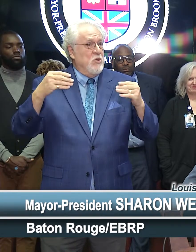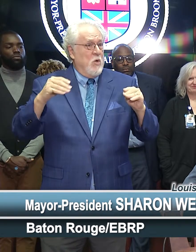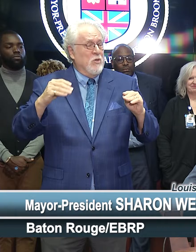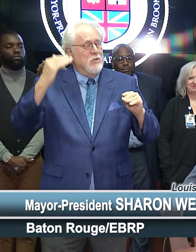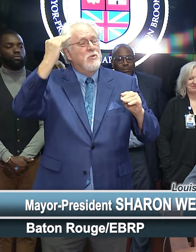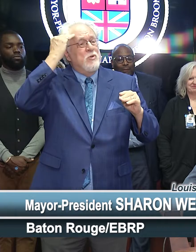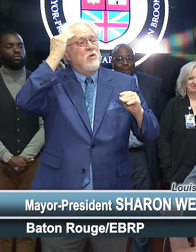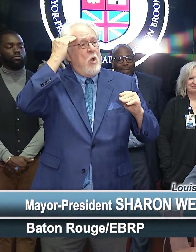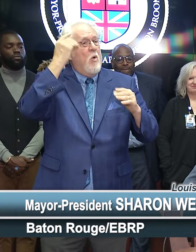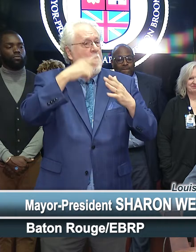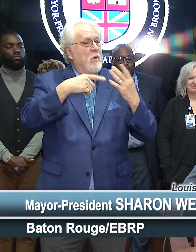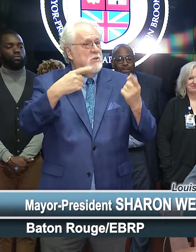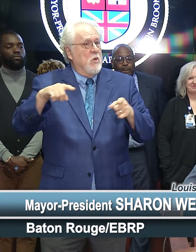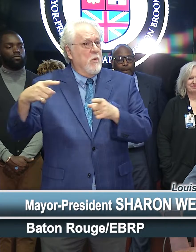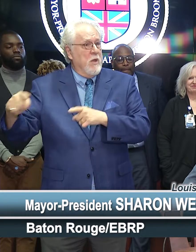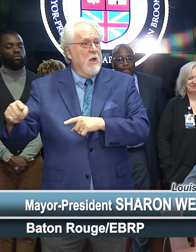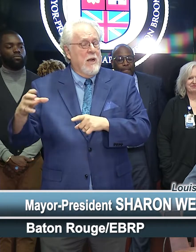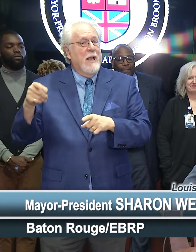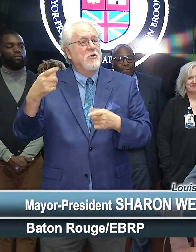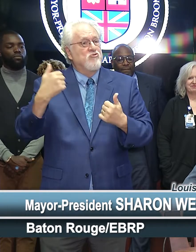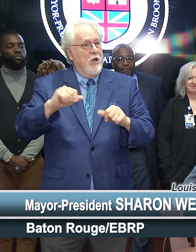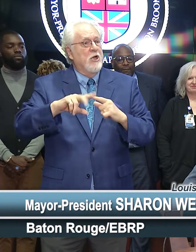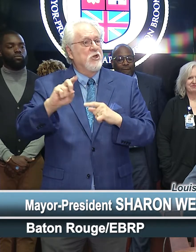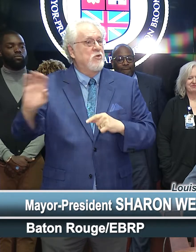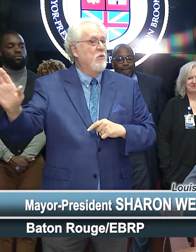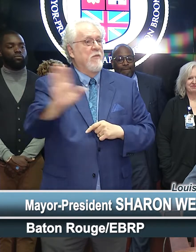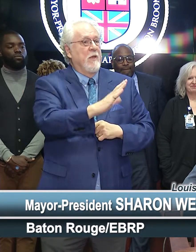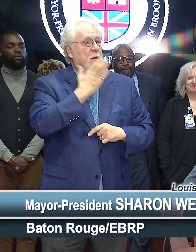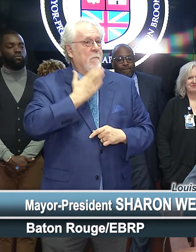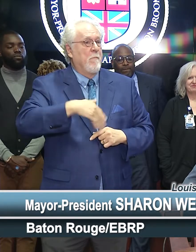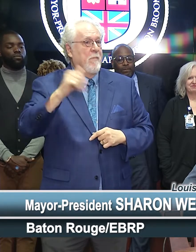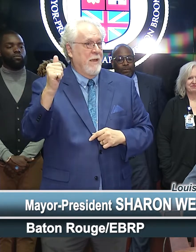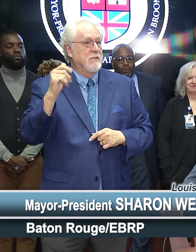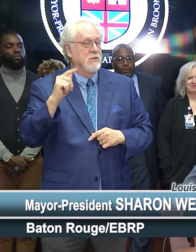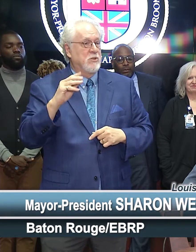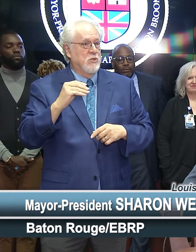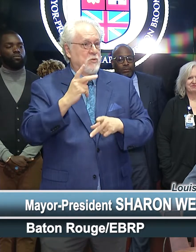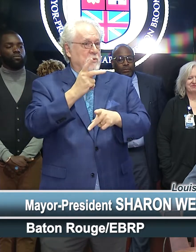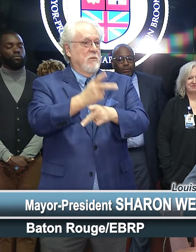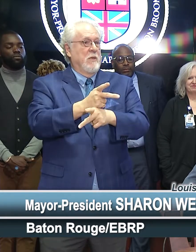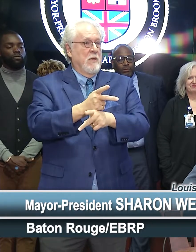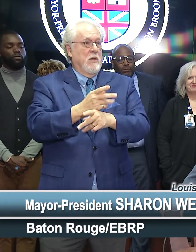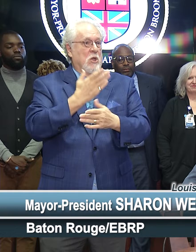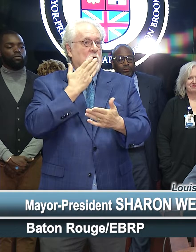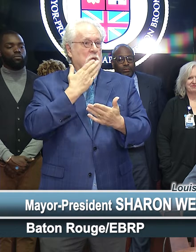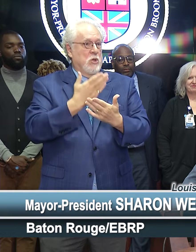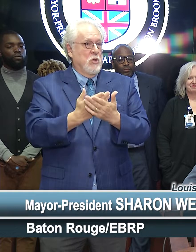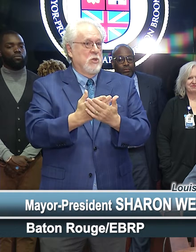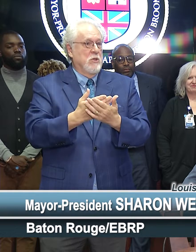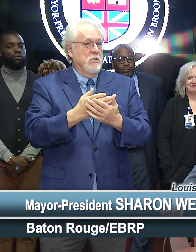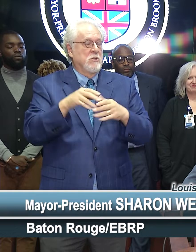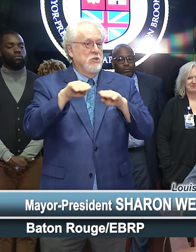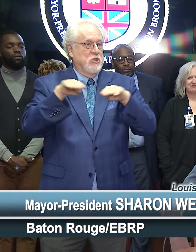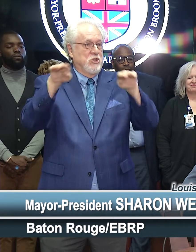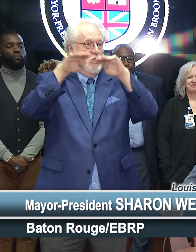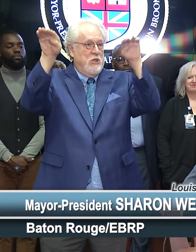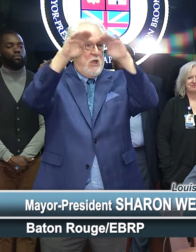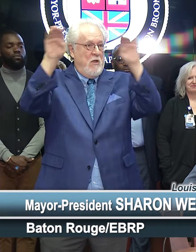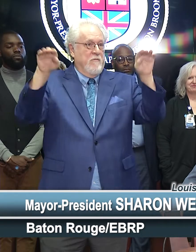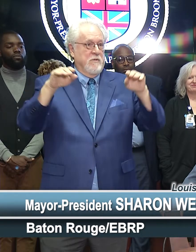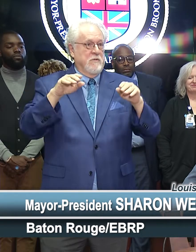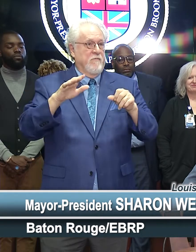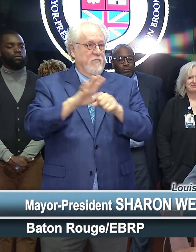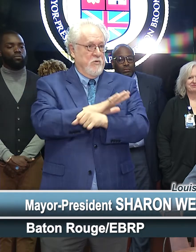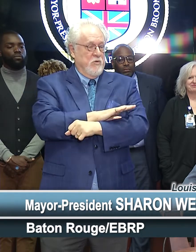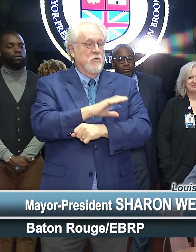aware of what's taking place, and they're trying to do their best to maintain their shelves being